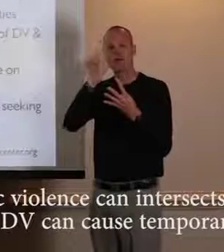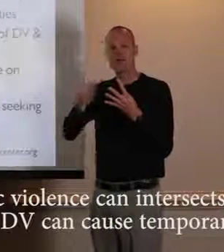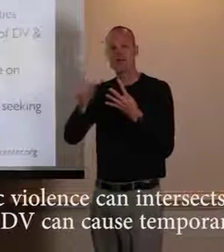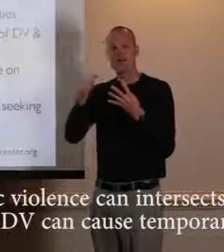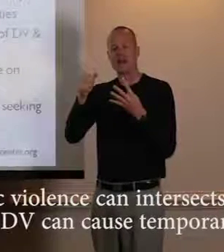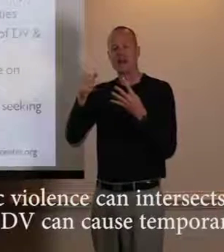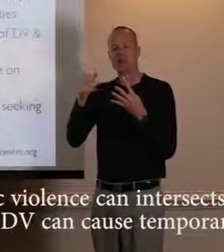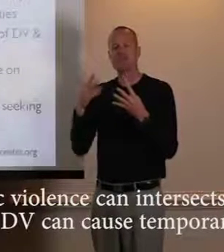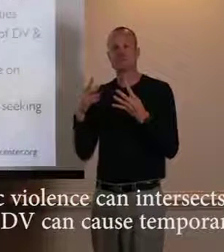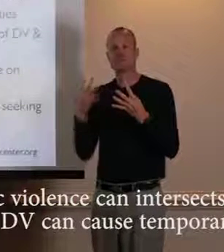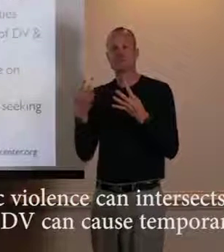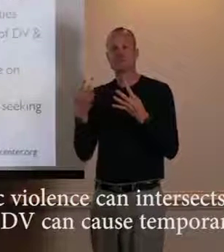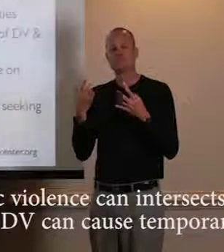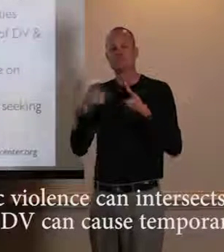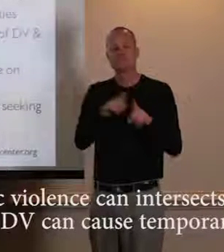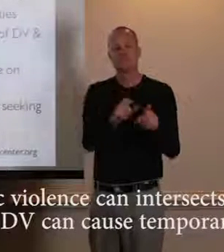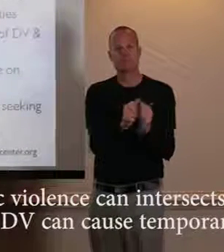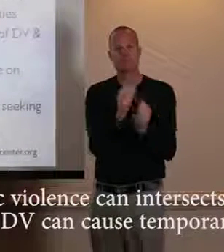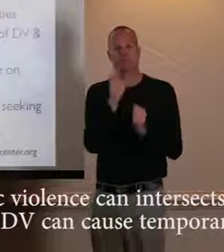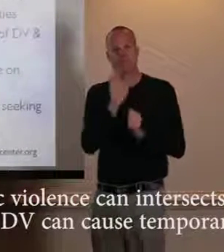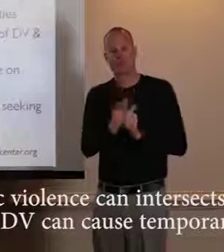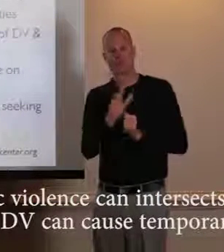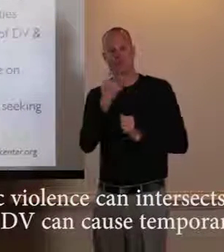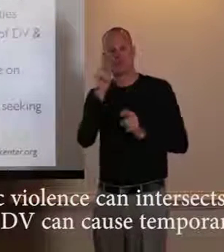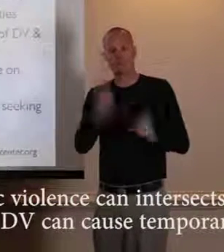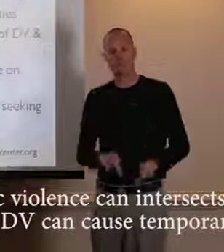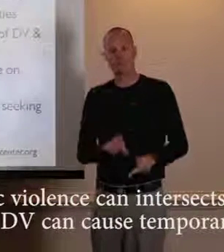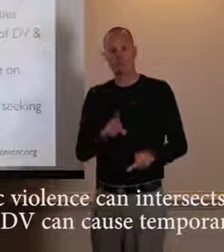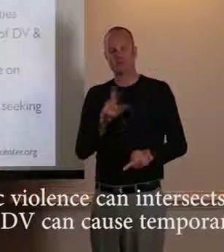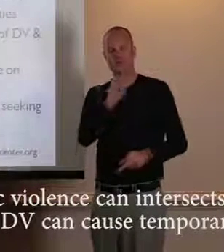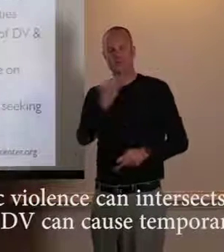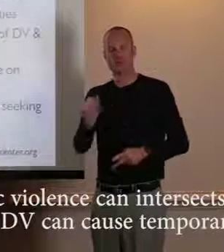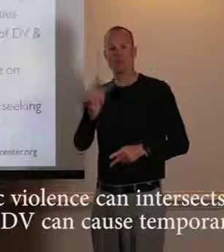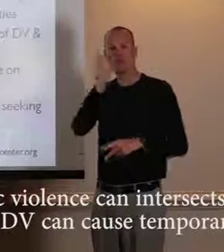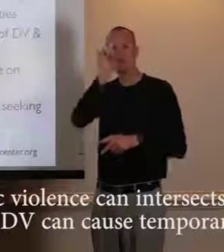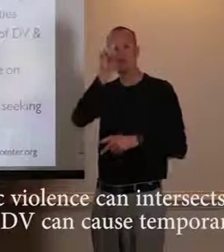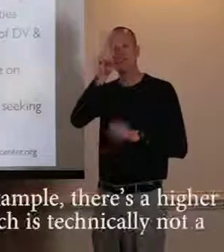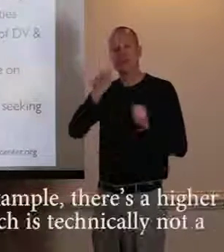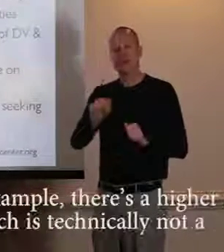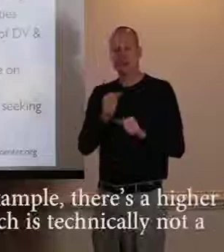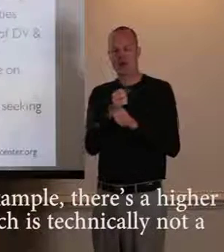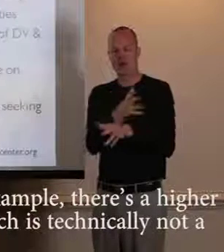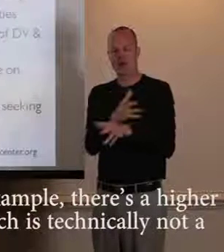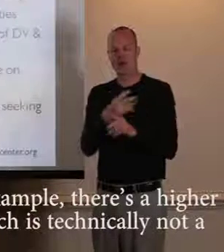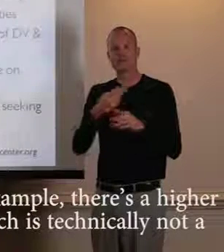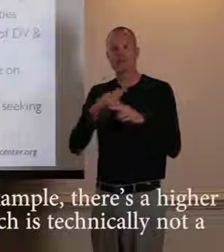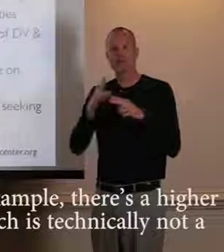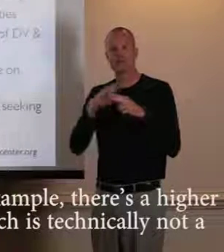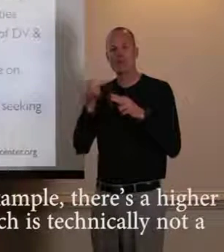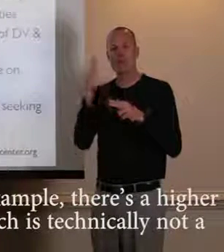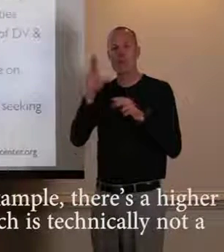person's disability. So DV can cause temporary or permanent disabilities. For